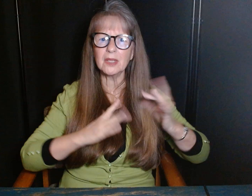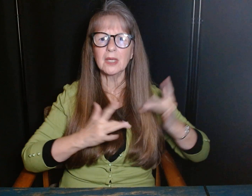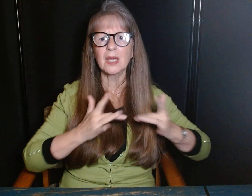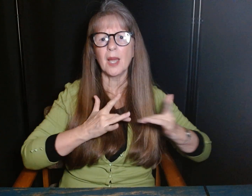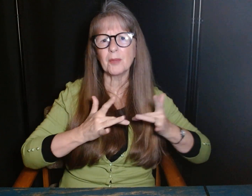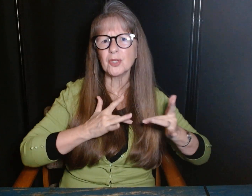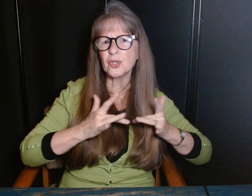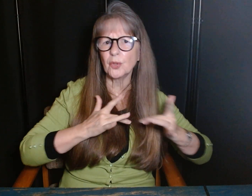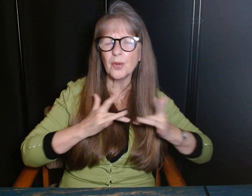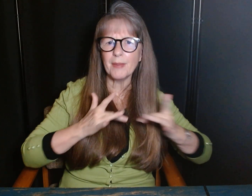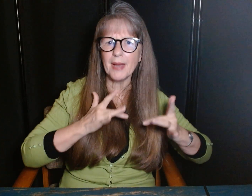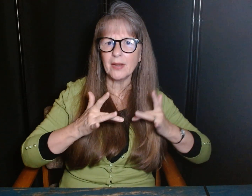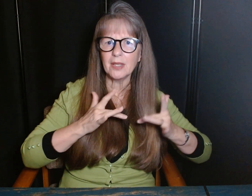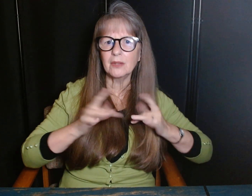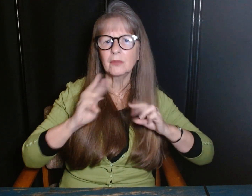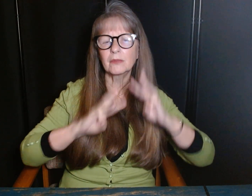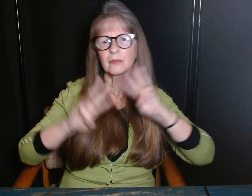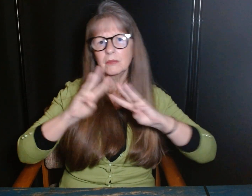I'm concerned about it.